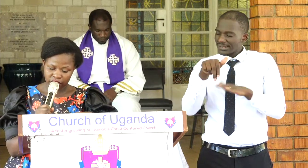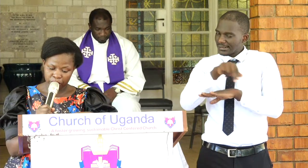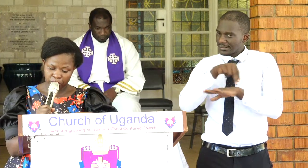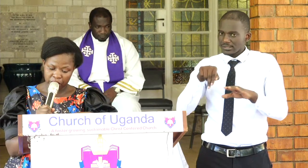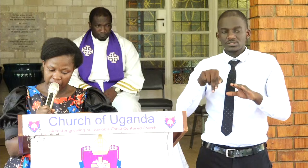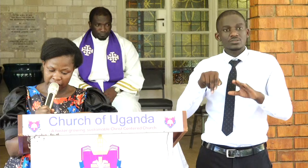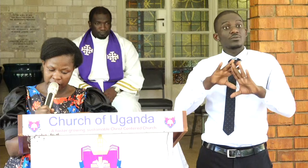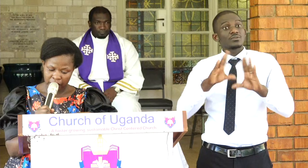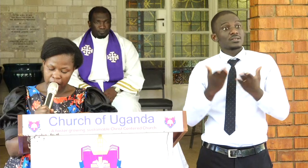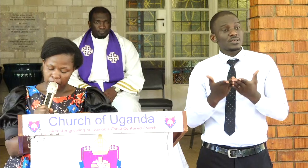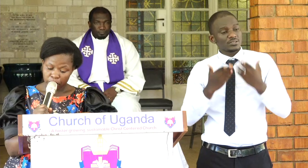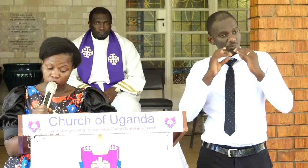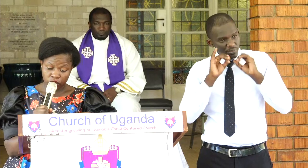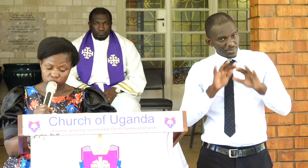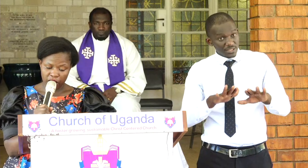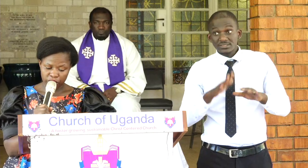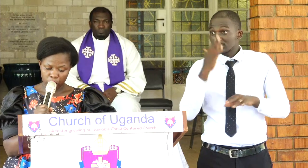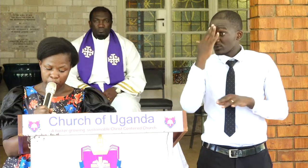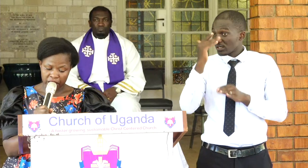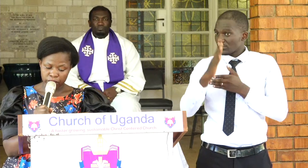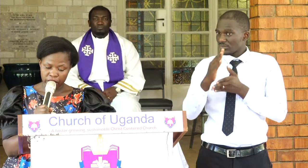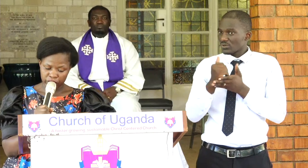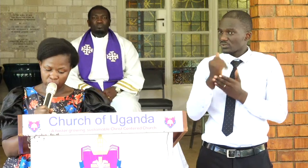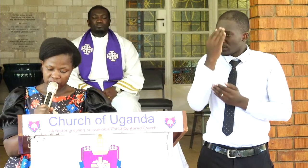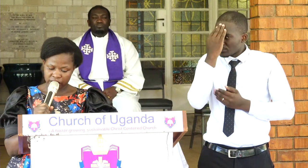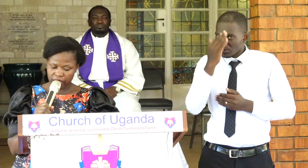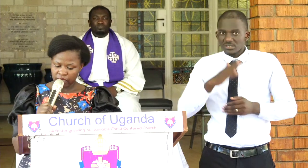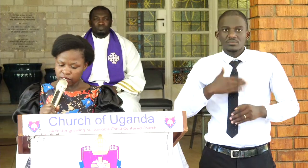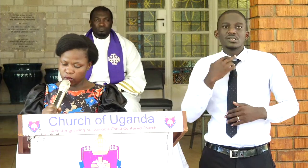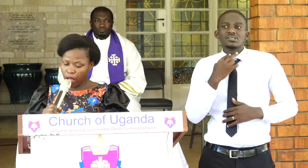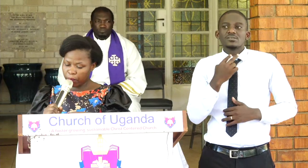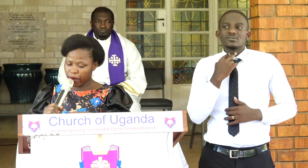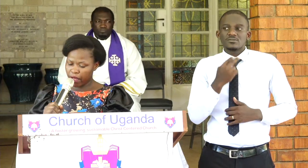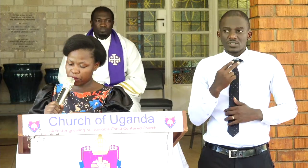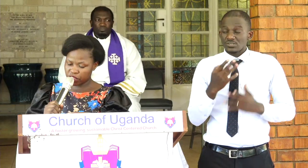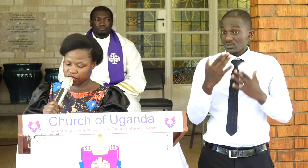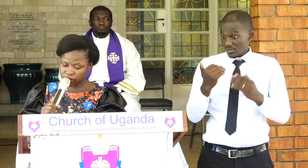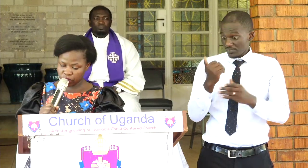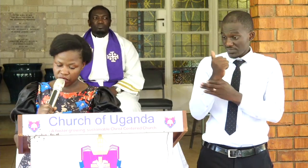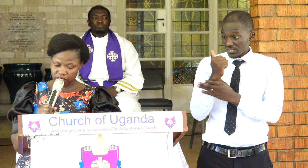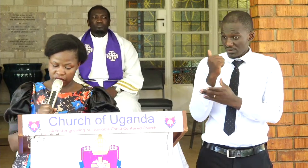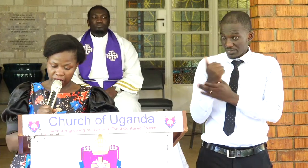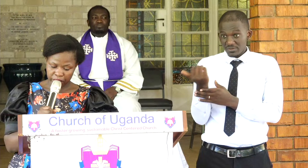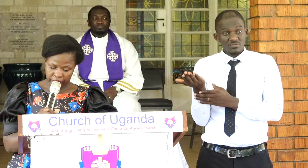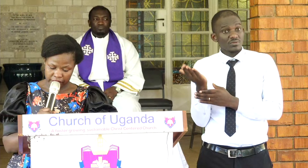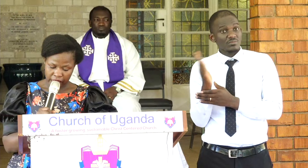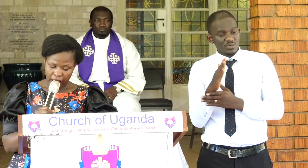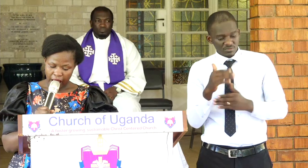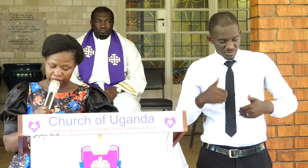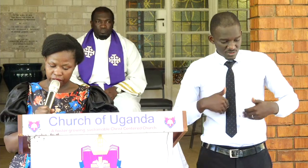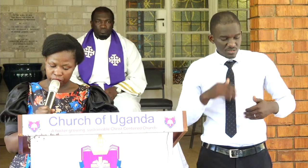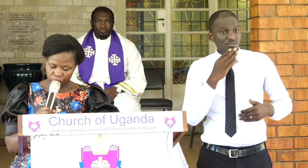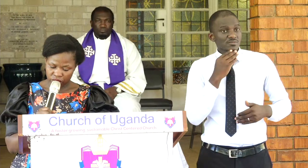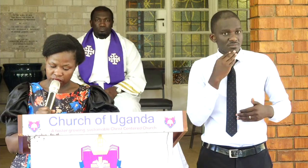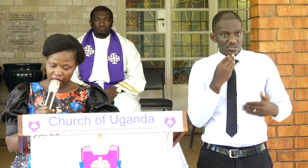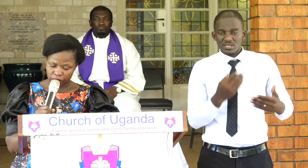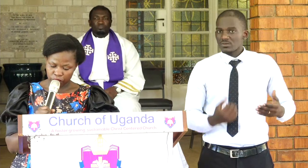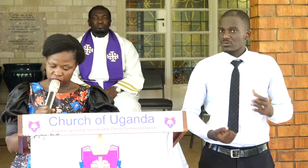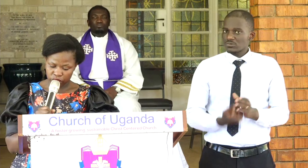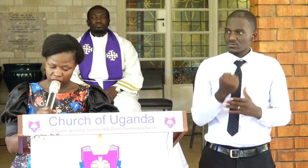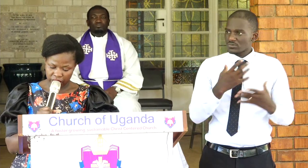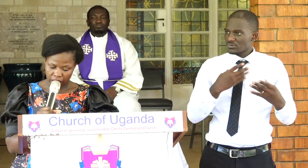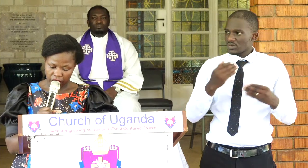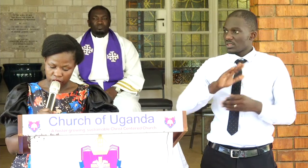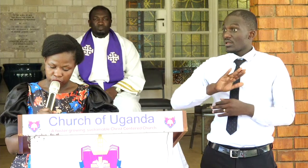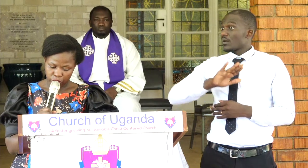the earth shall be blessed, because you have obeyed my voice. So Abraham returned to his young men, and they rose and